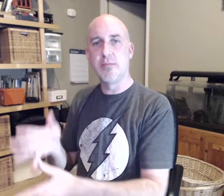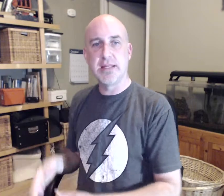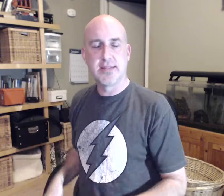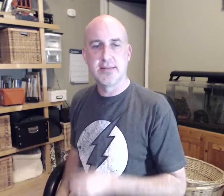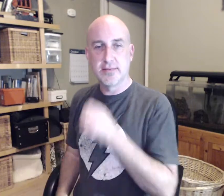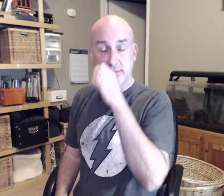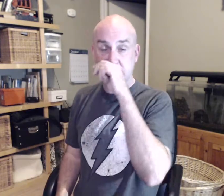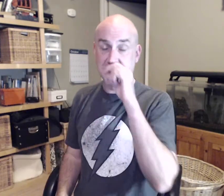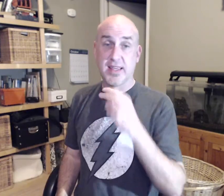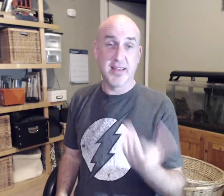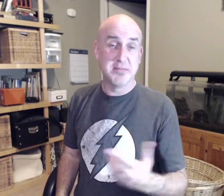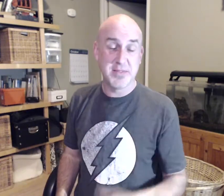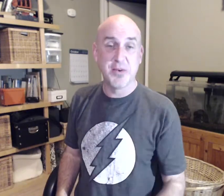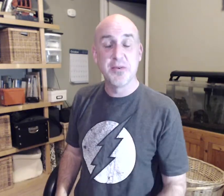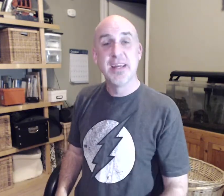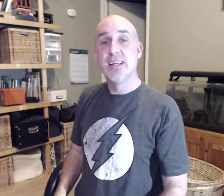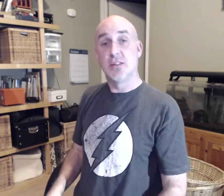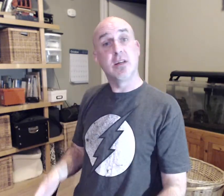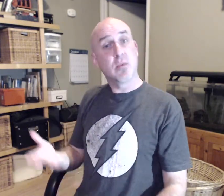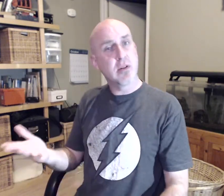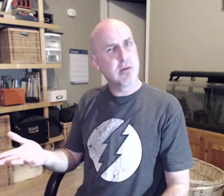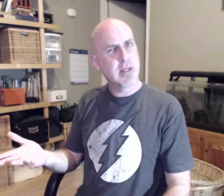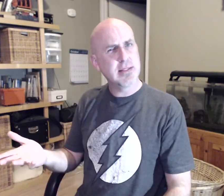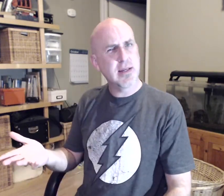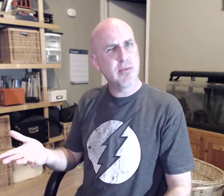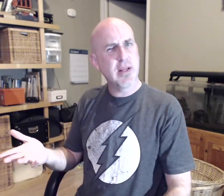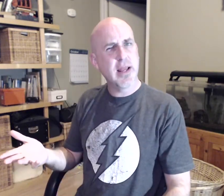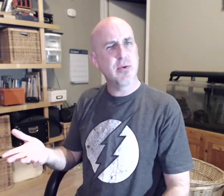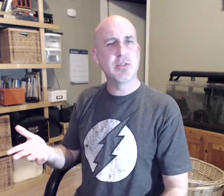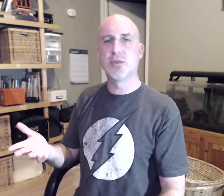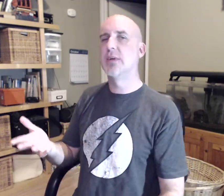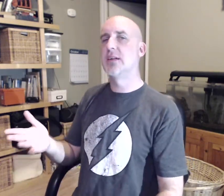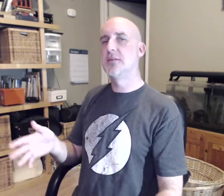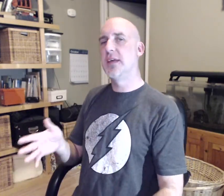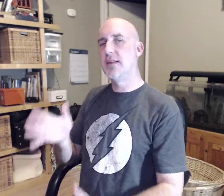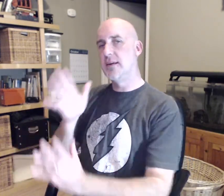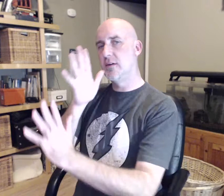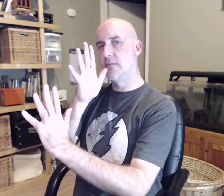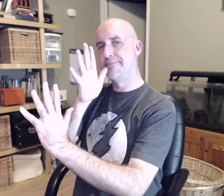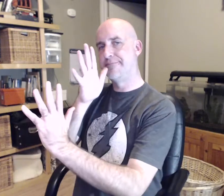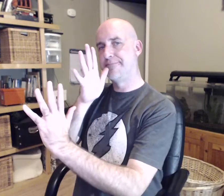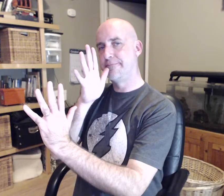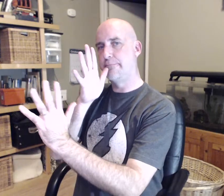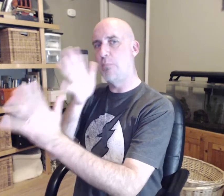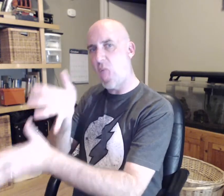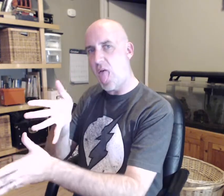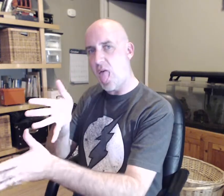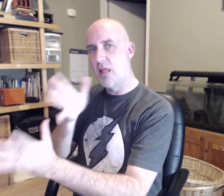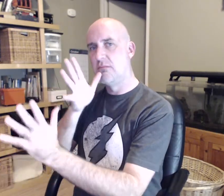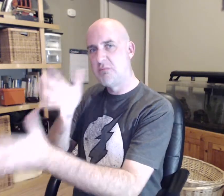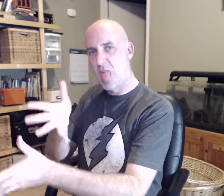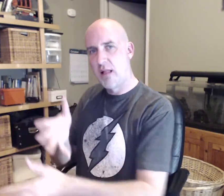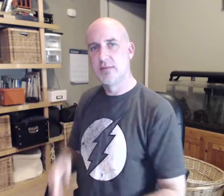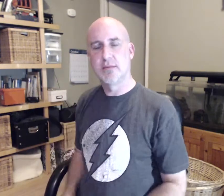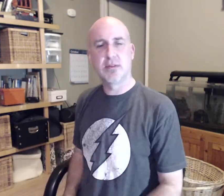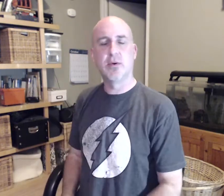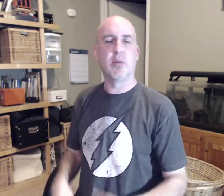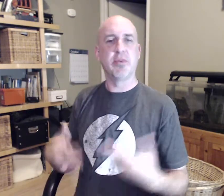vomit. Okay, so do you guys want to learn that sign right now, or should we include that later? To throw up or to be